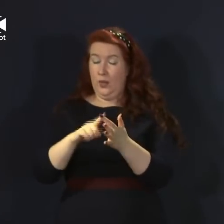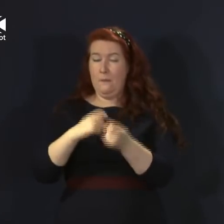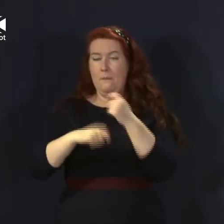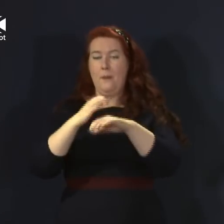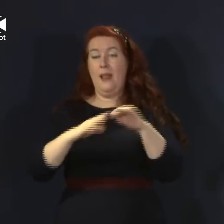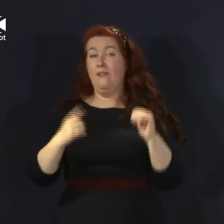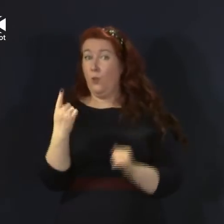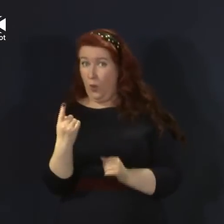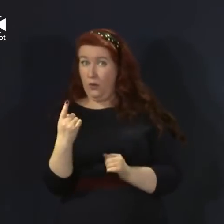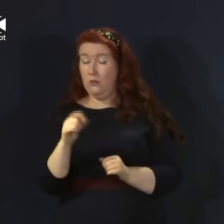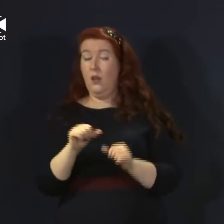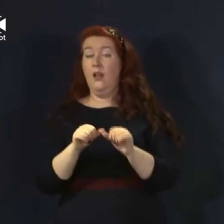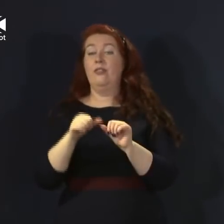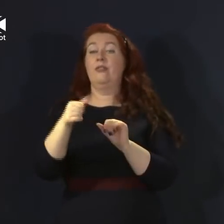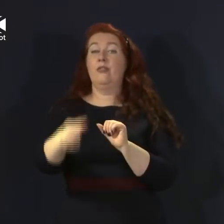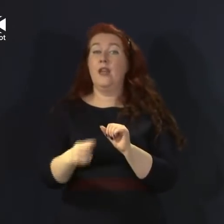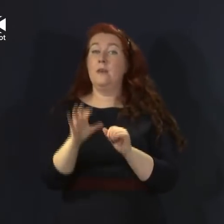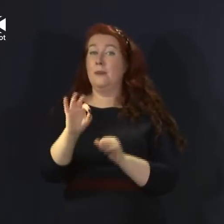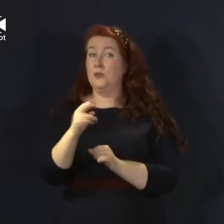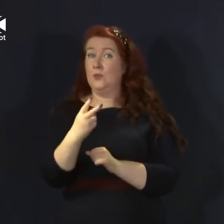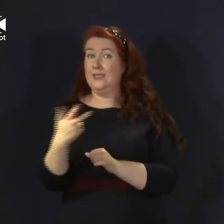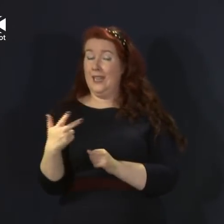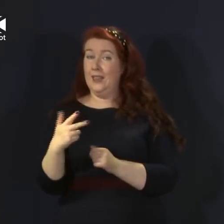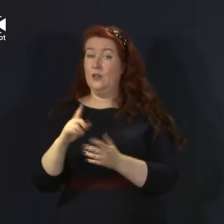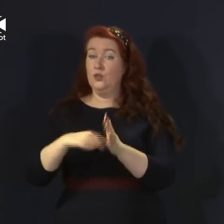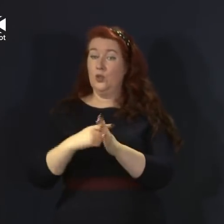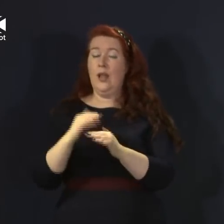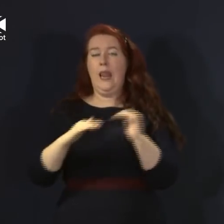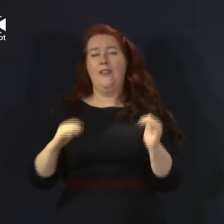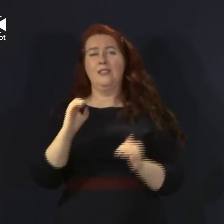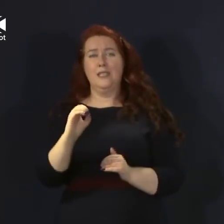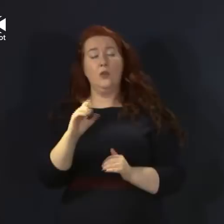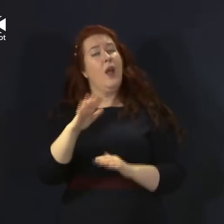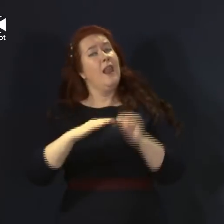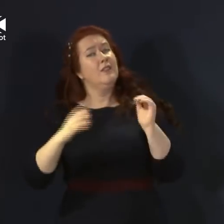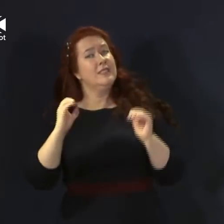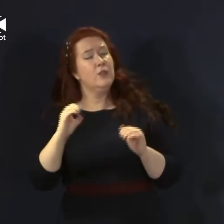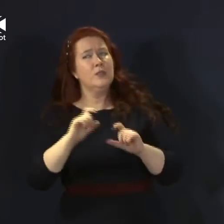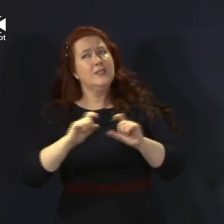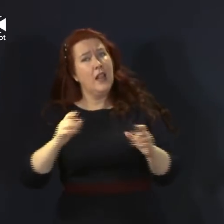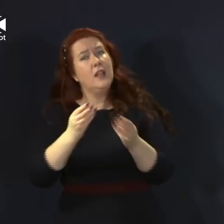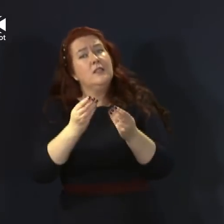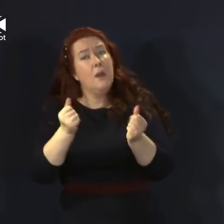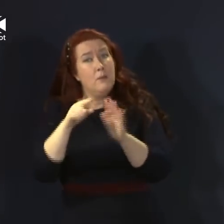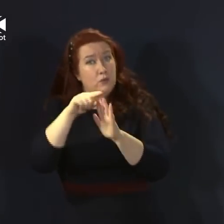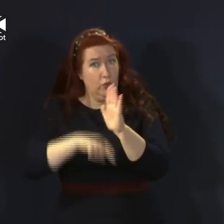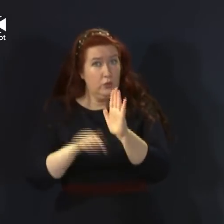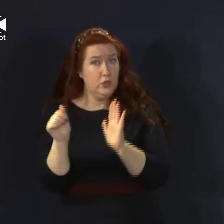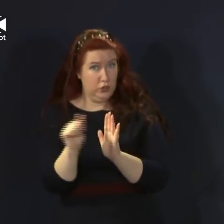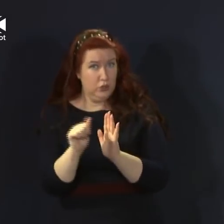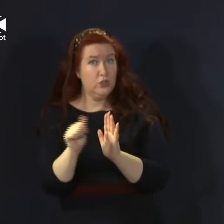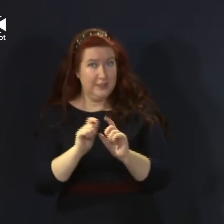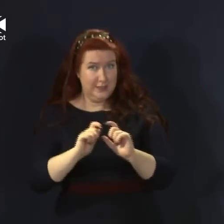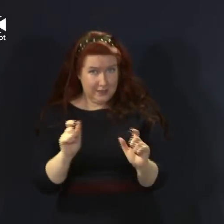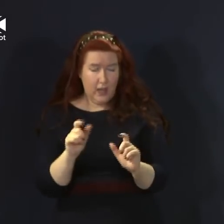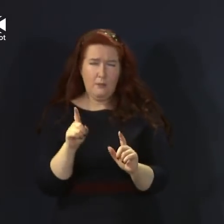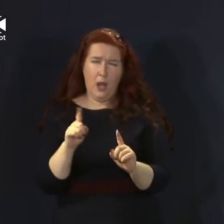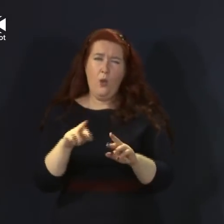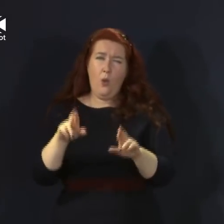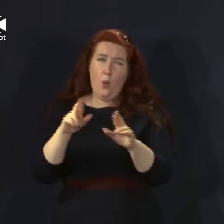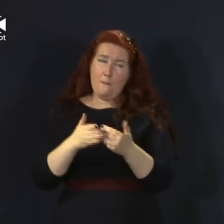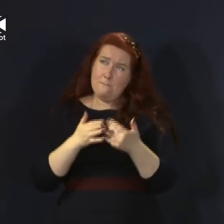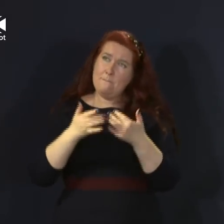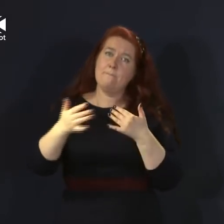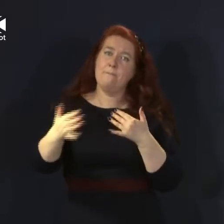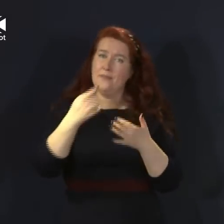0 on Monday 28th June. Level 0, of course, still involves restrictions, so I hope and expect that we can move on to something